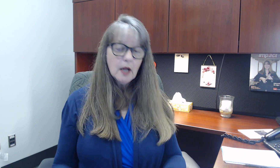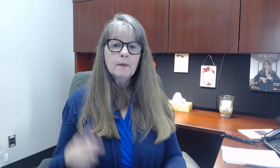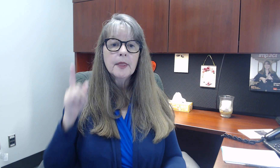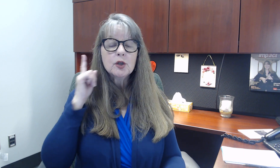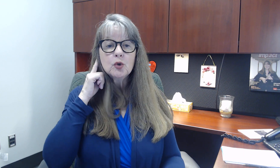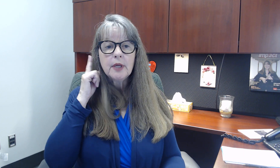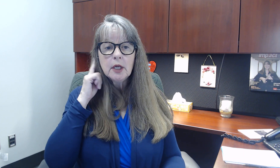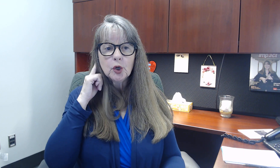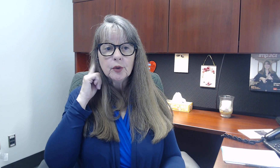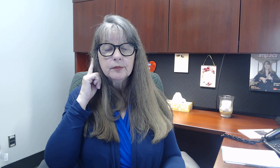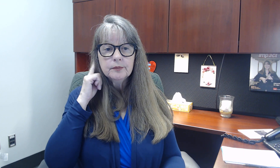To hear.